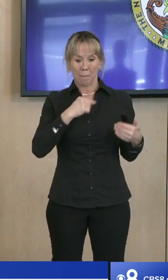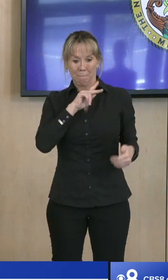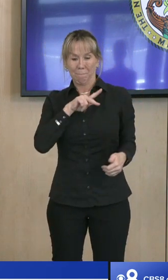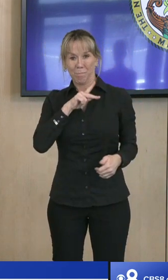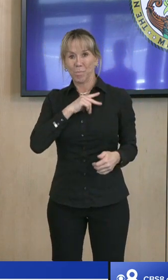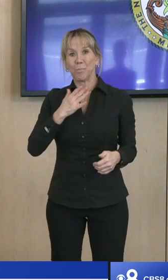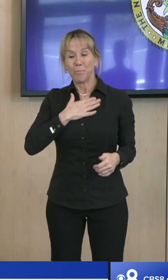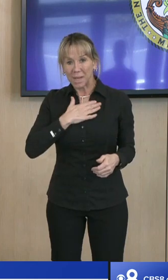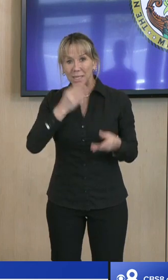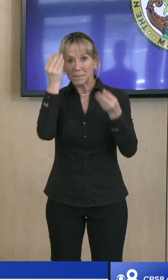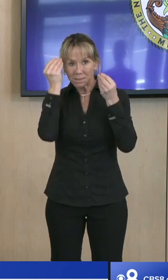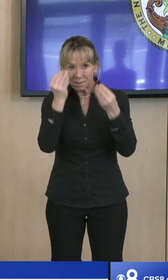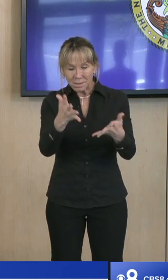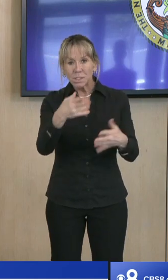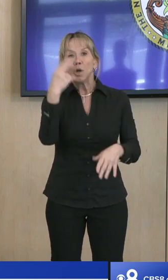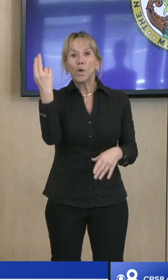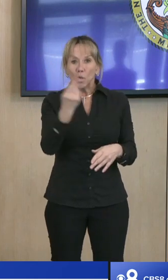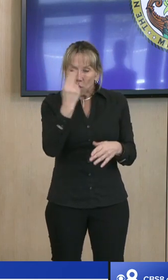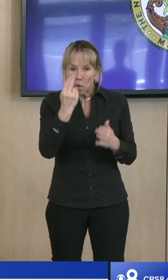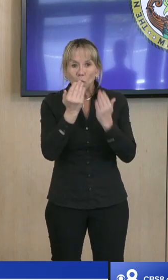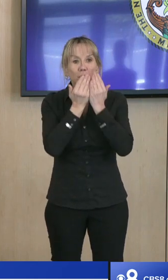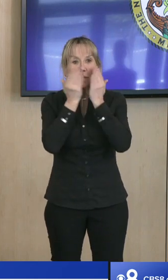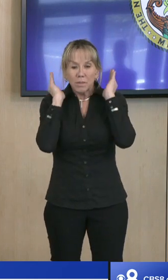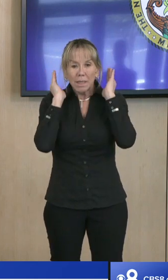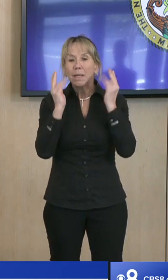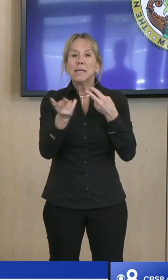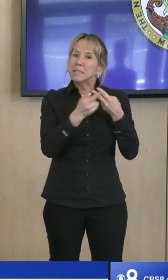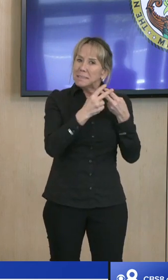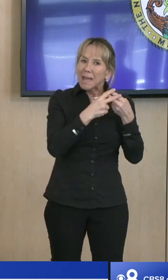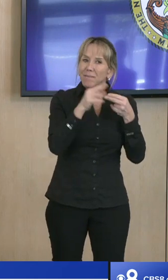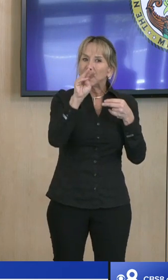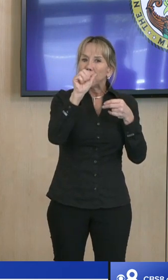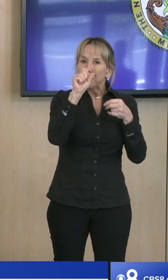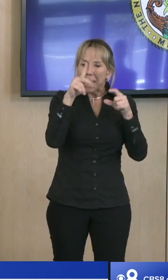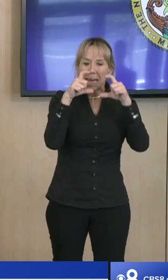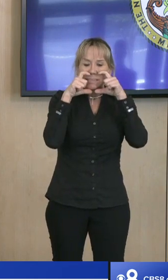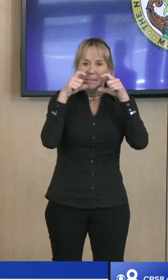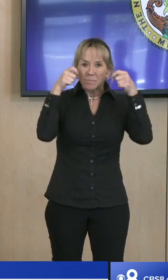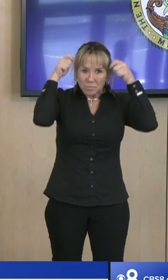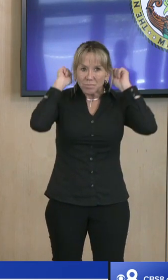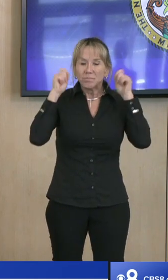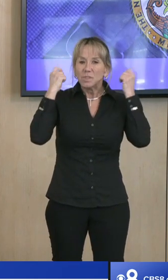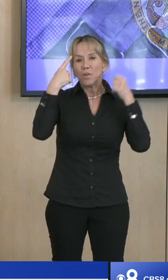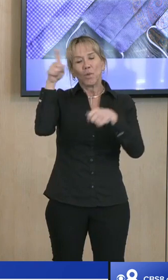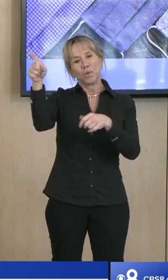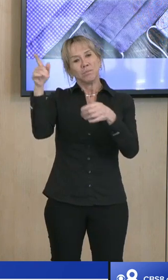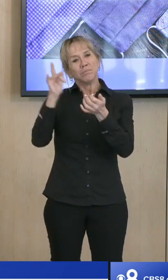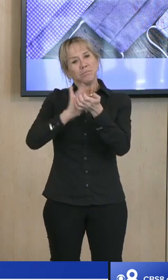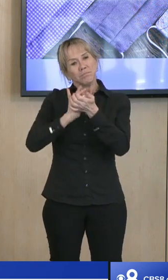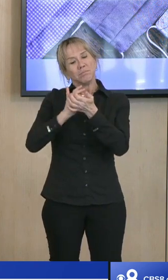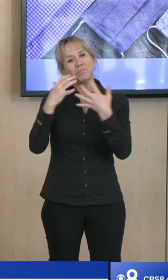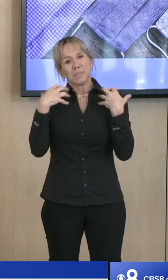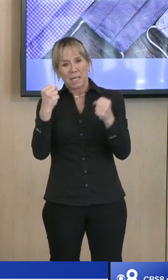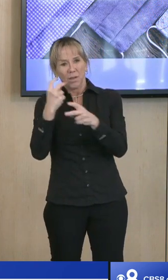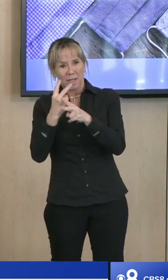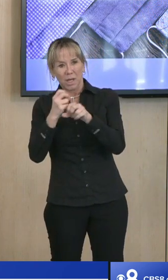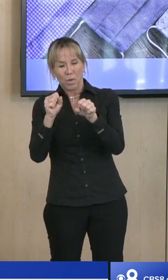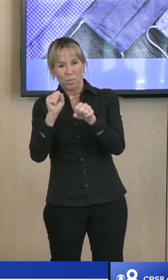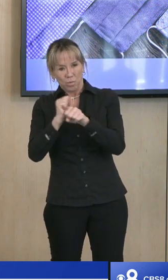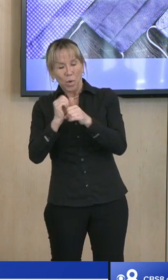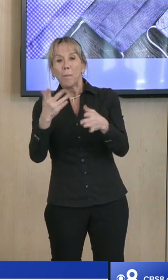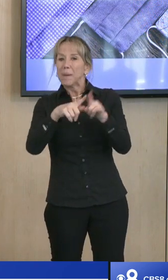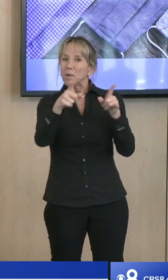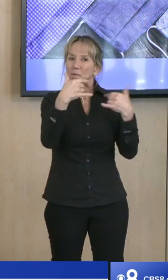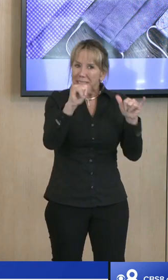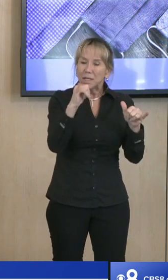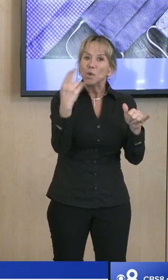to use these facial coverings. Save the masks for healthcare workers, but use the facial coverings. And I would